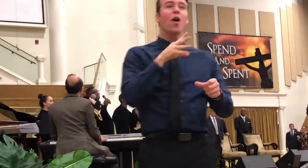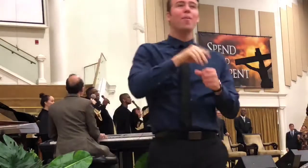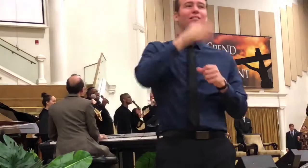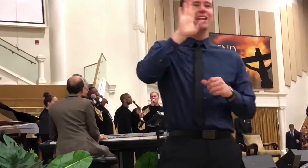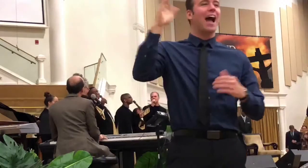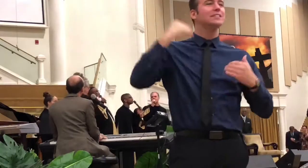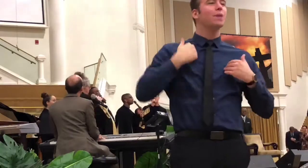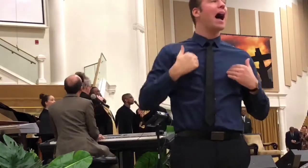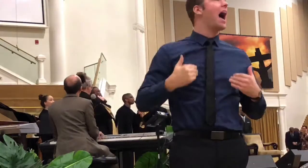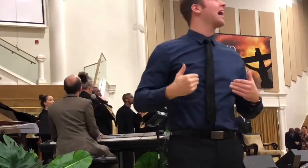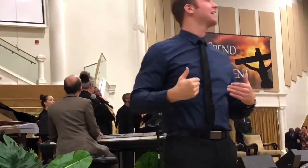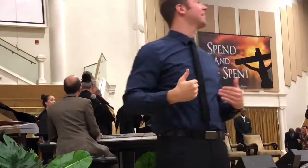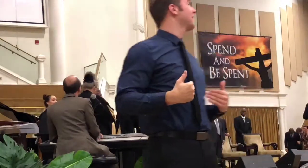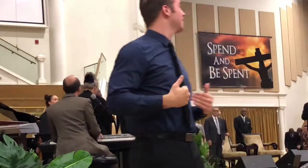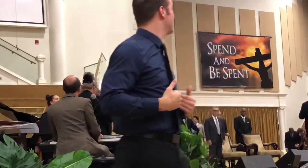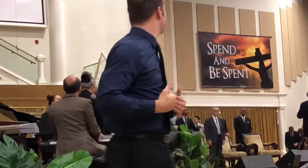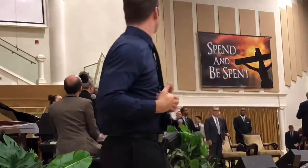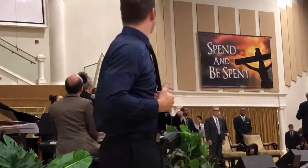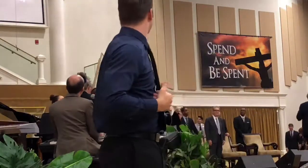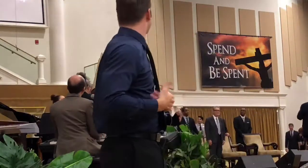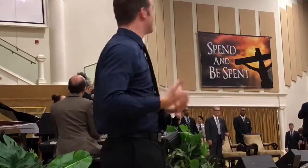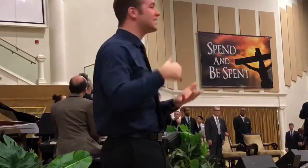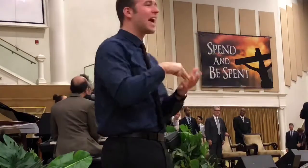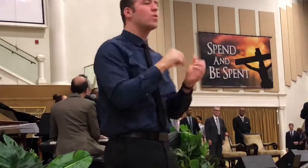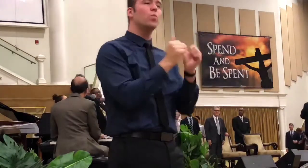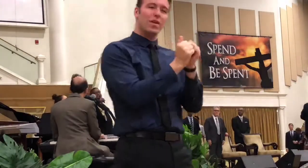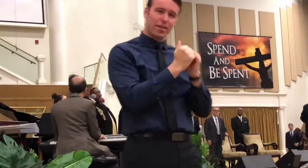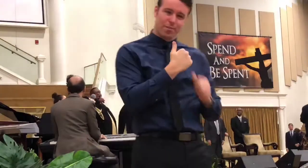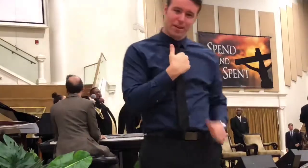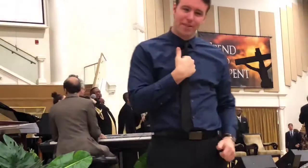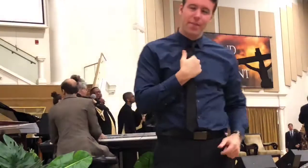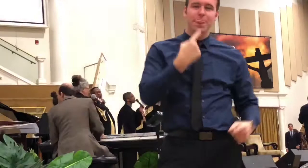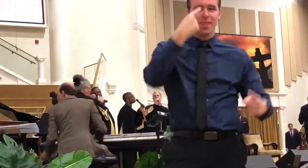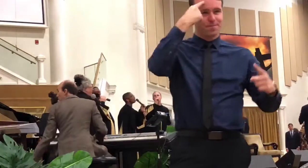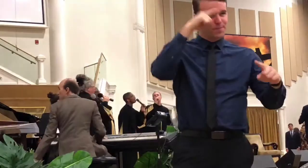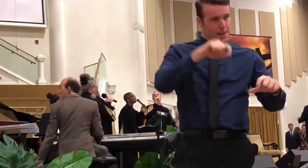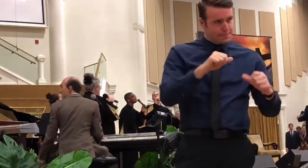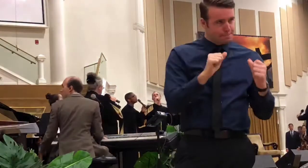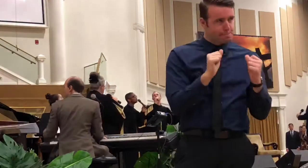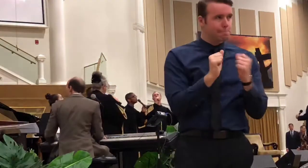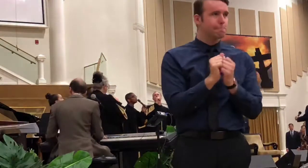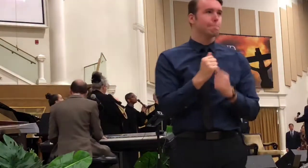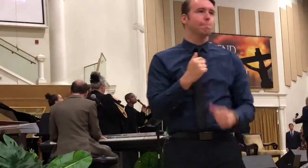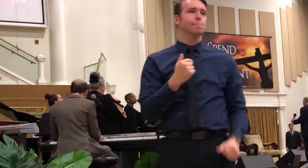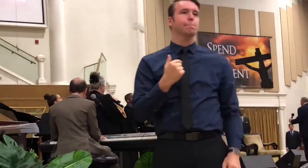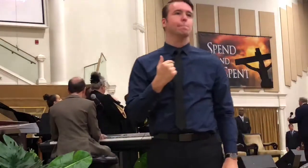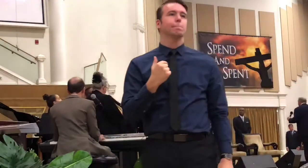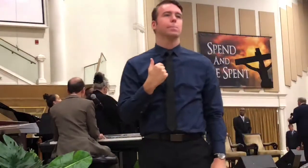Oh,